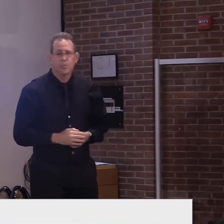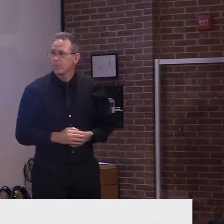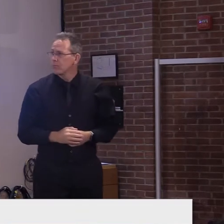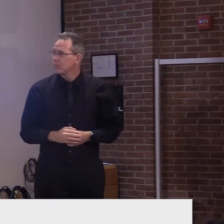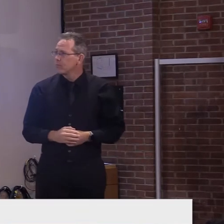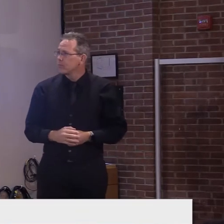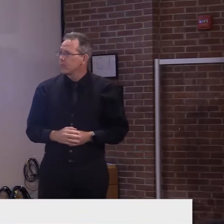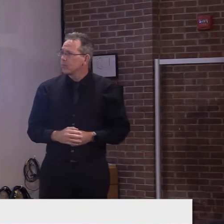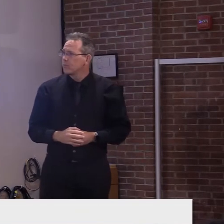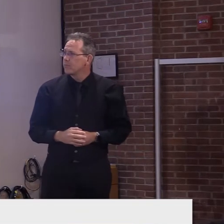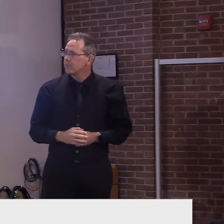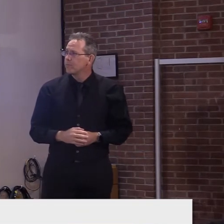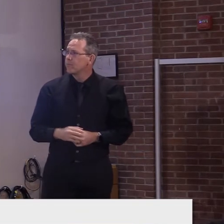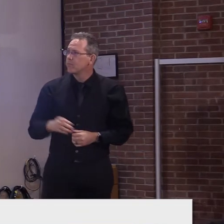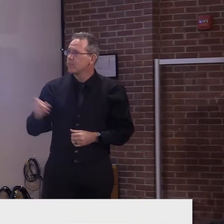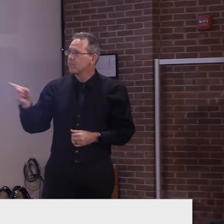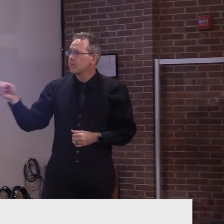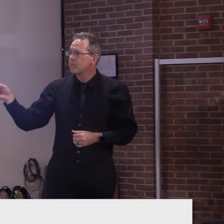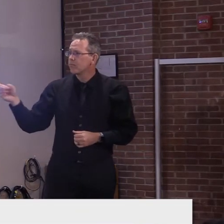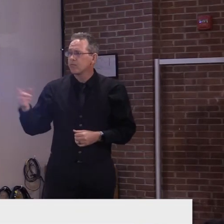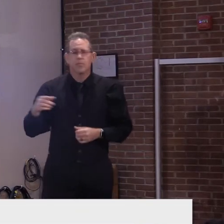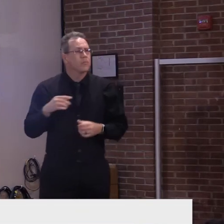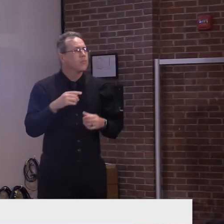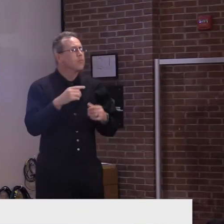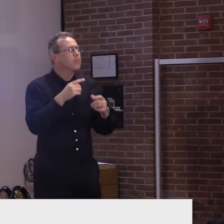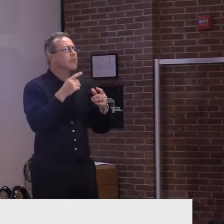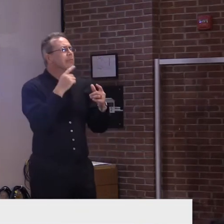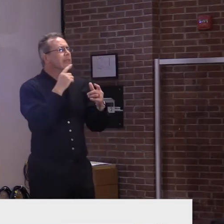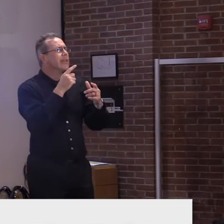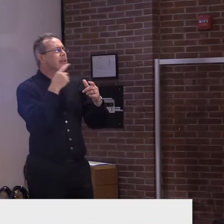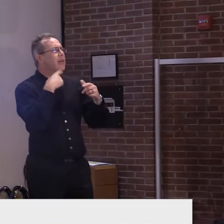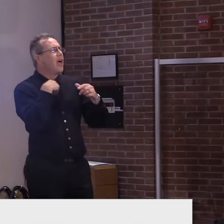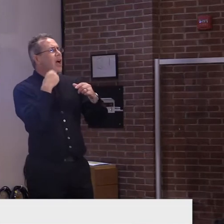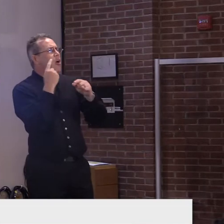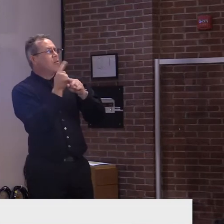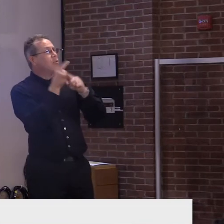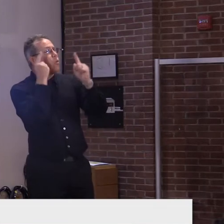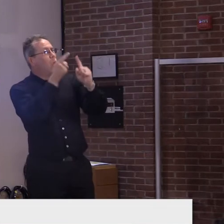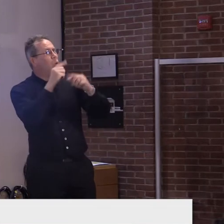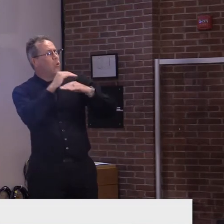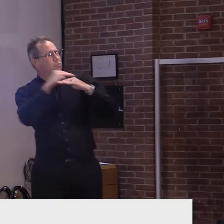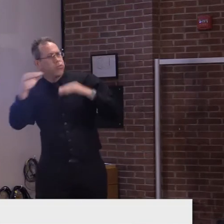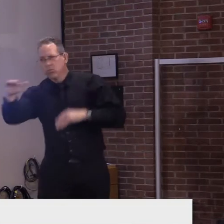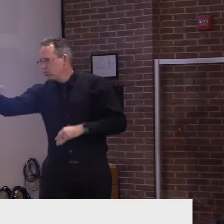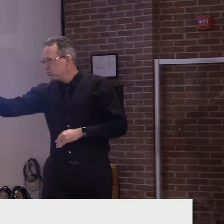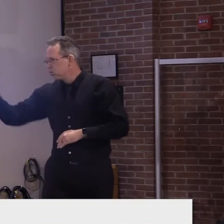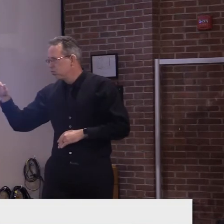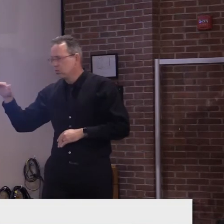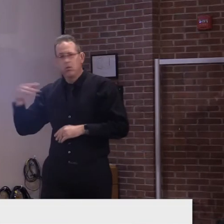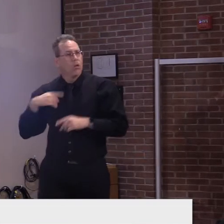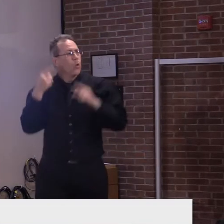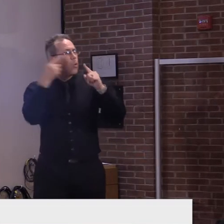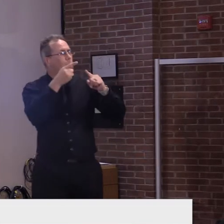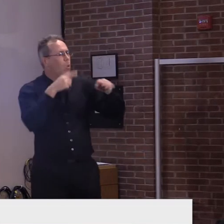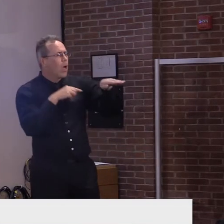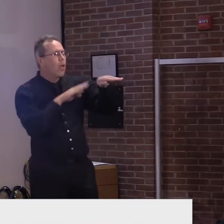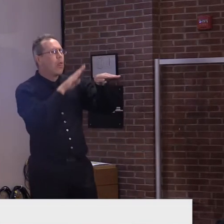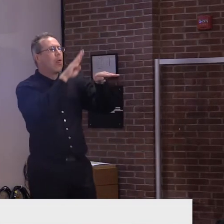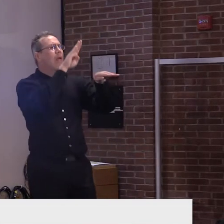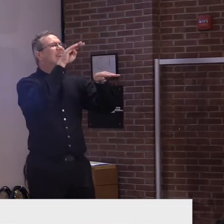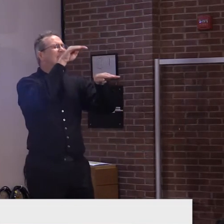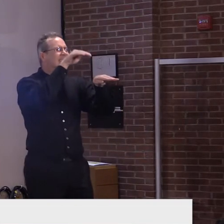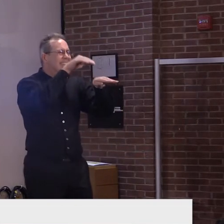And obviously, when we get to zero and below zero, cases will start to drop. Looking again at the model we showed last week from